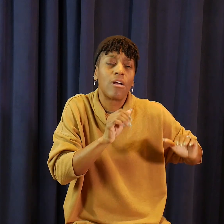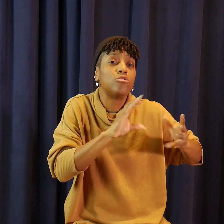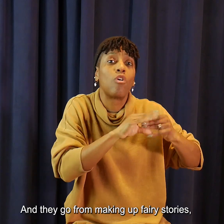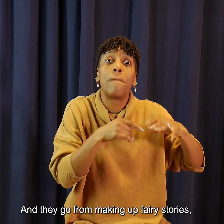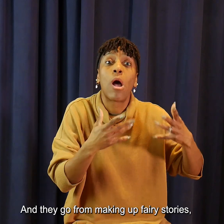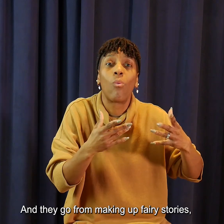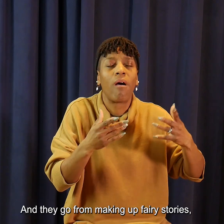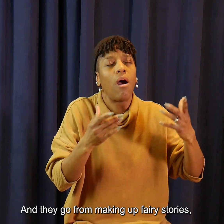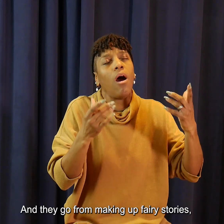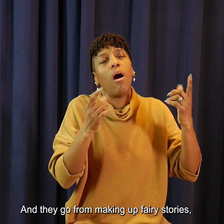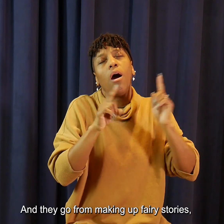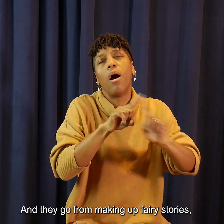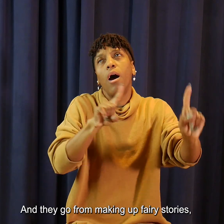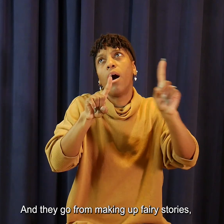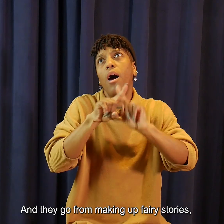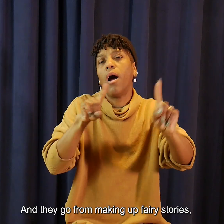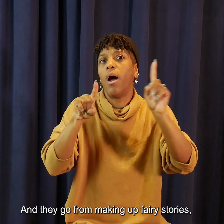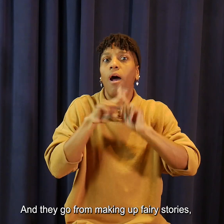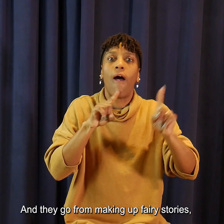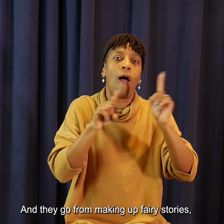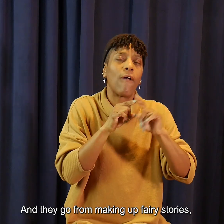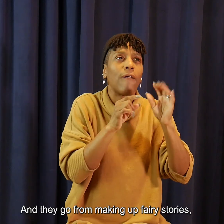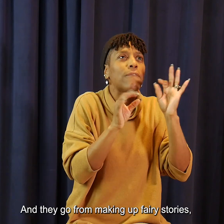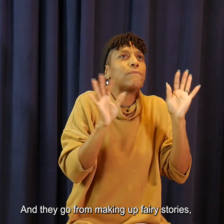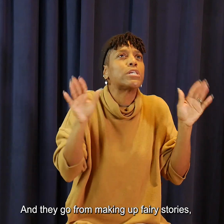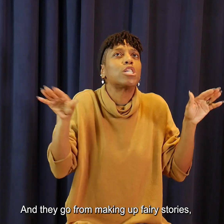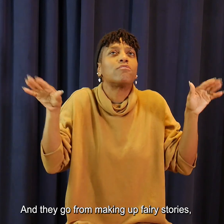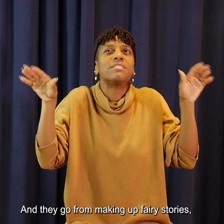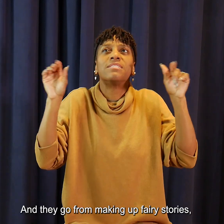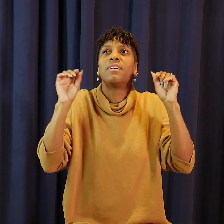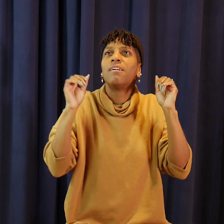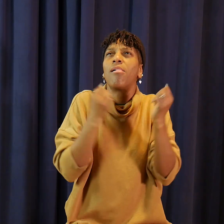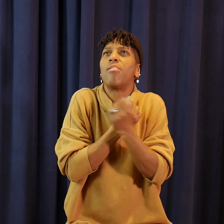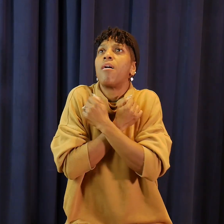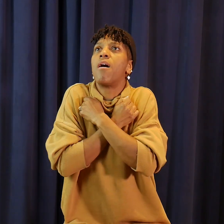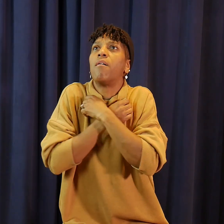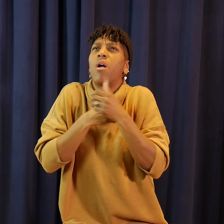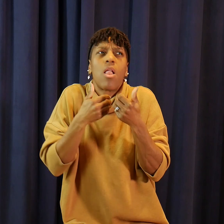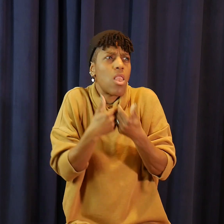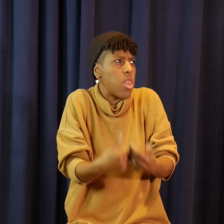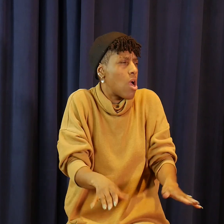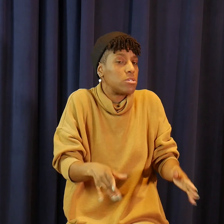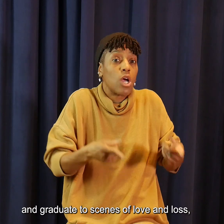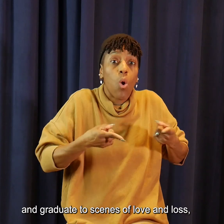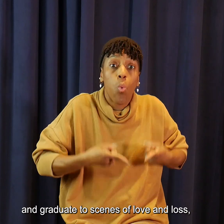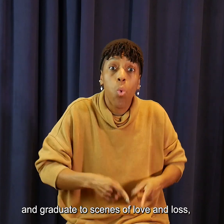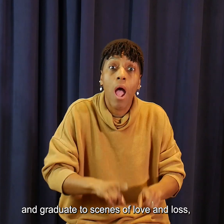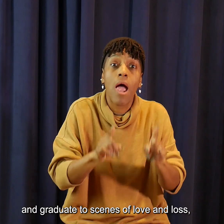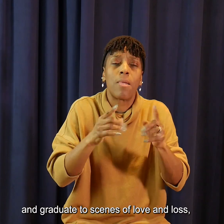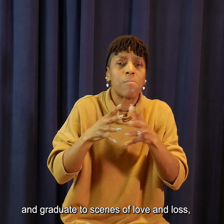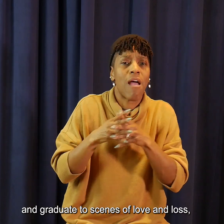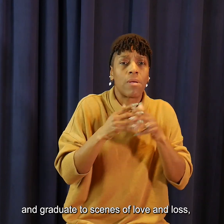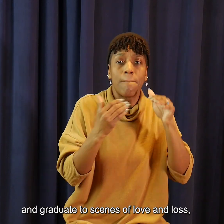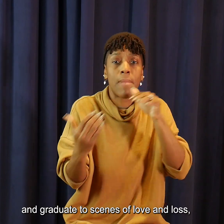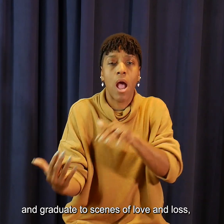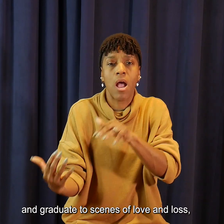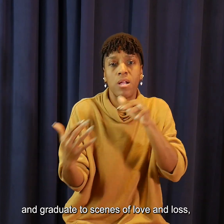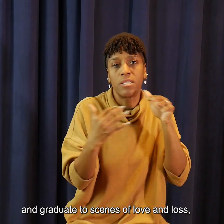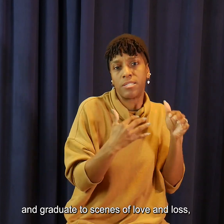and they go from making up fairy stories and graduate to scenes of love and